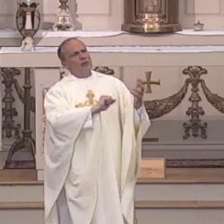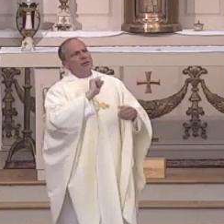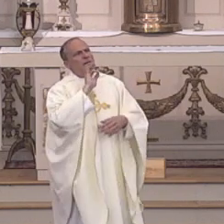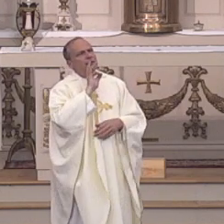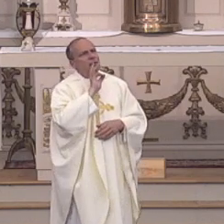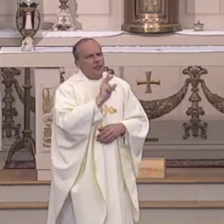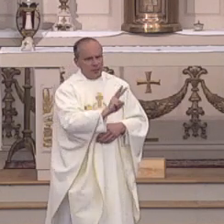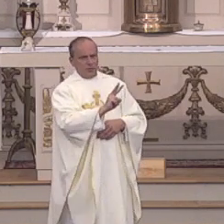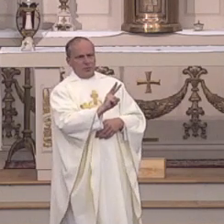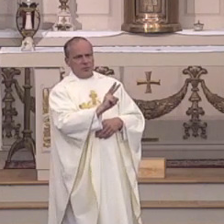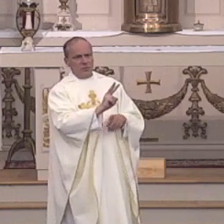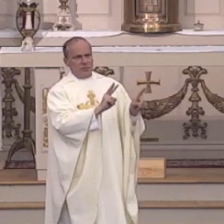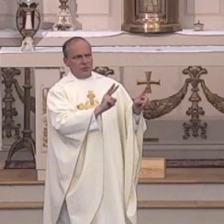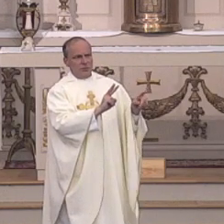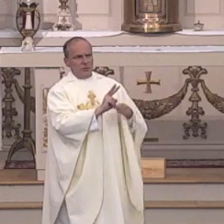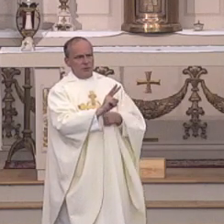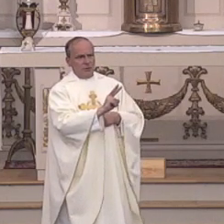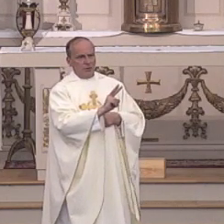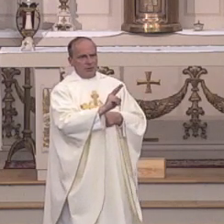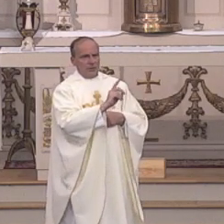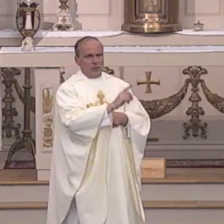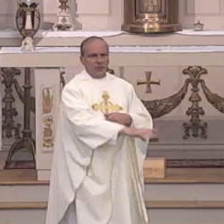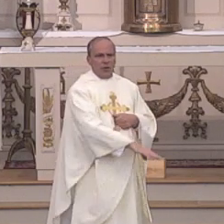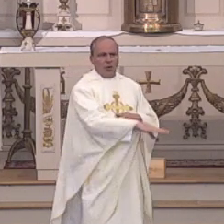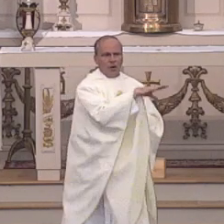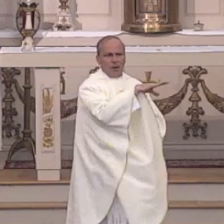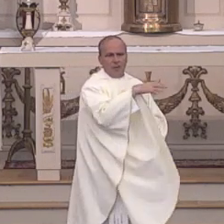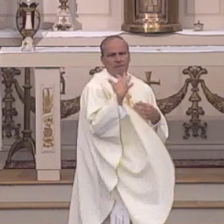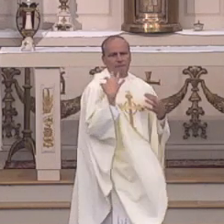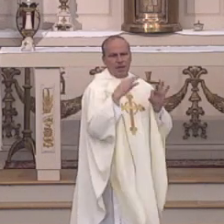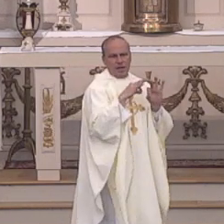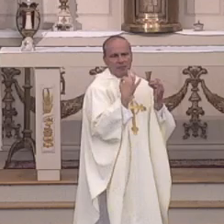One man, who was 92 years old,